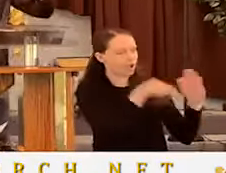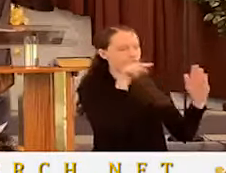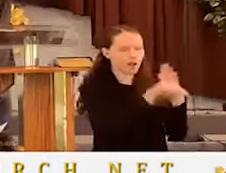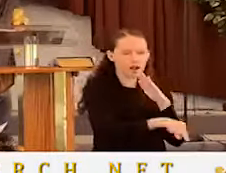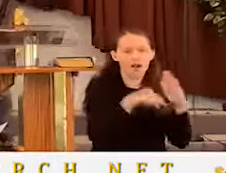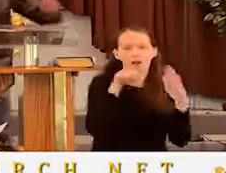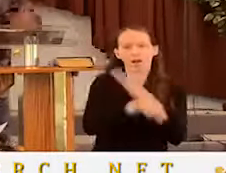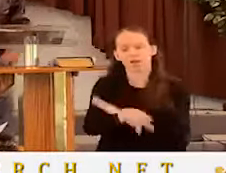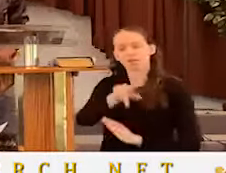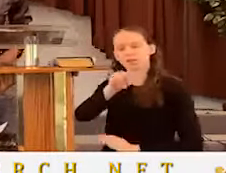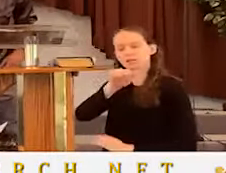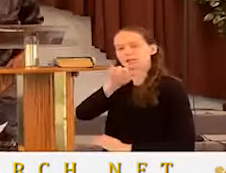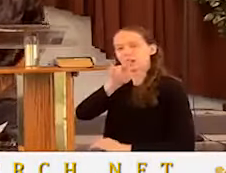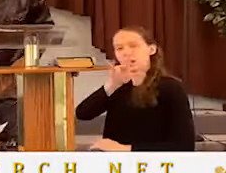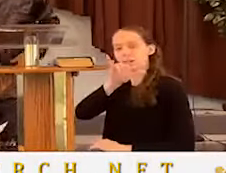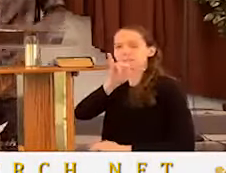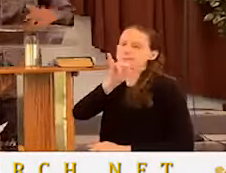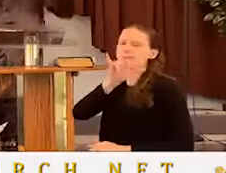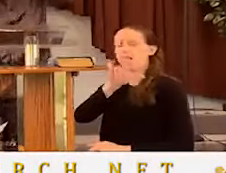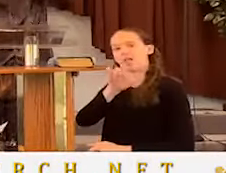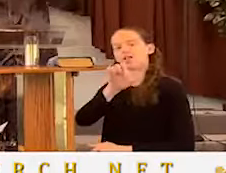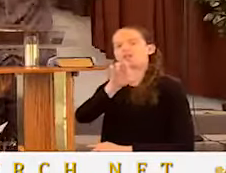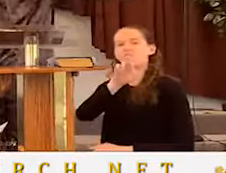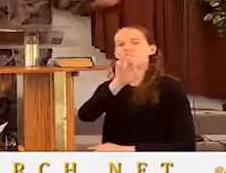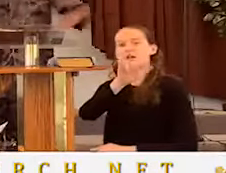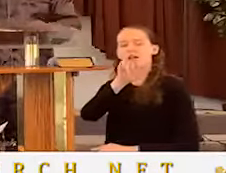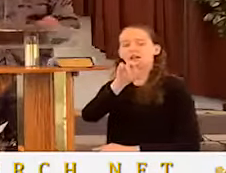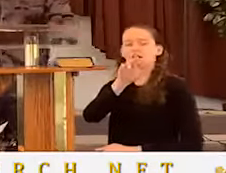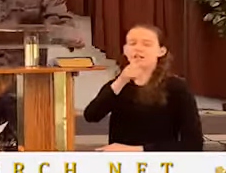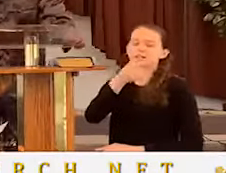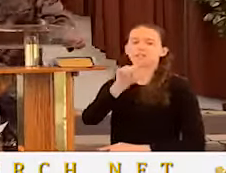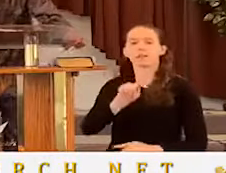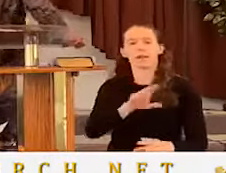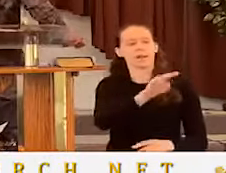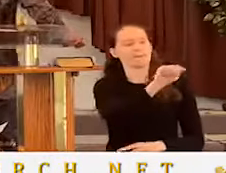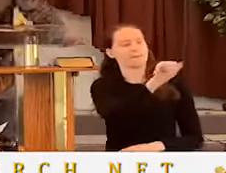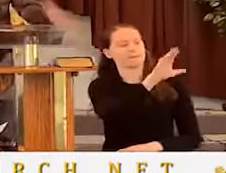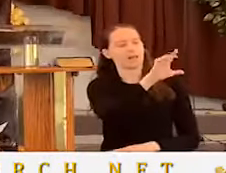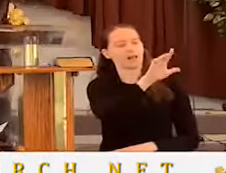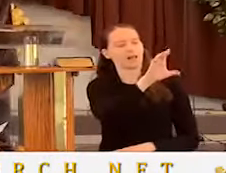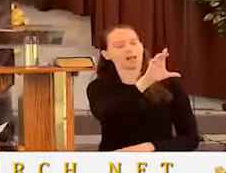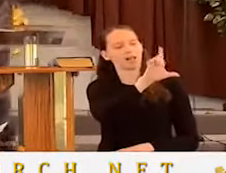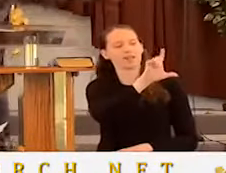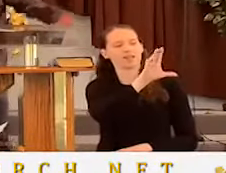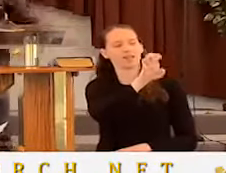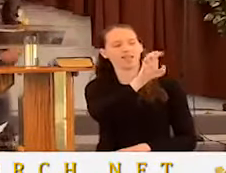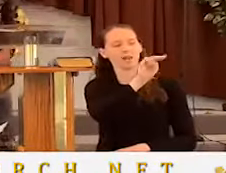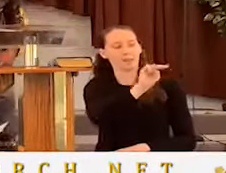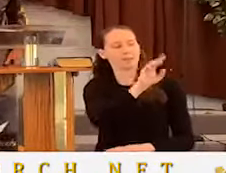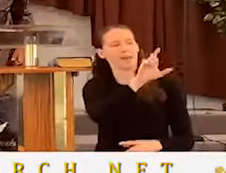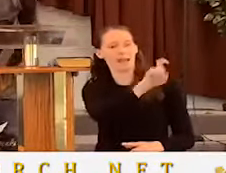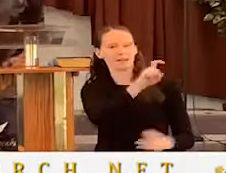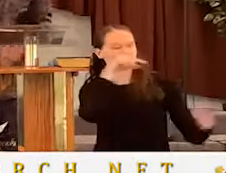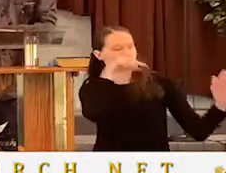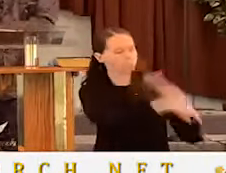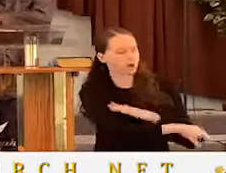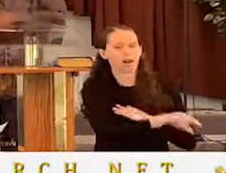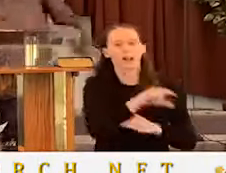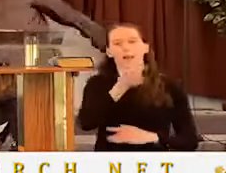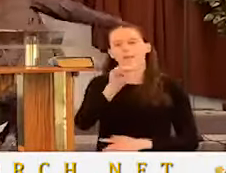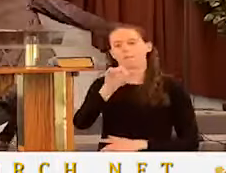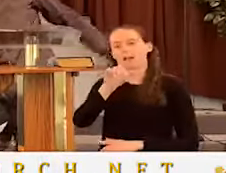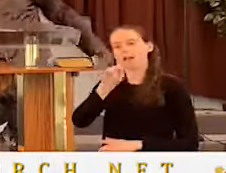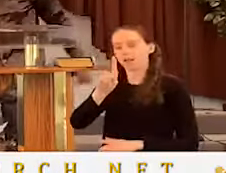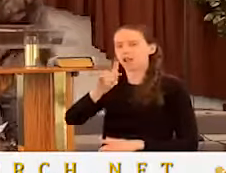when Tamar Rice was murdered, when Malcolm X was murdered, when Dr. King was murdered.